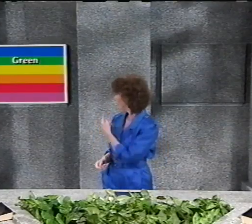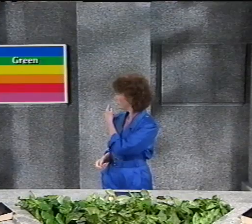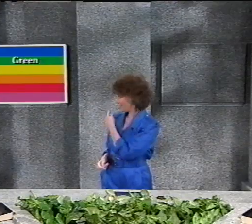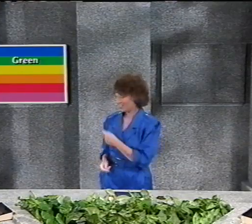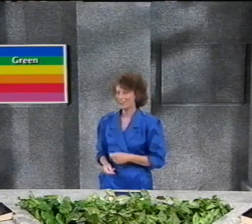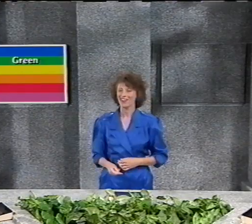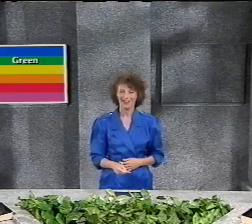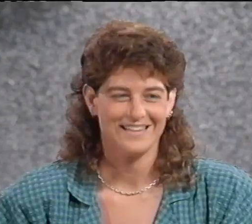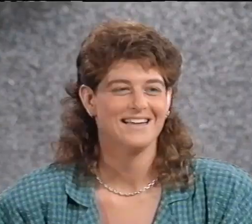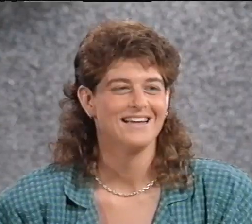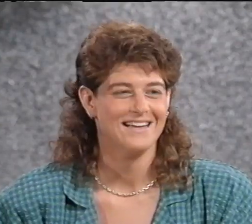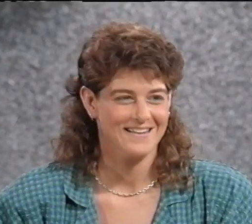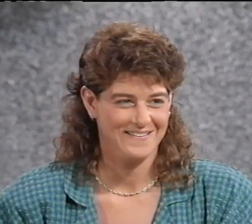Right, good.